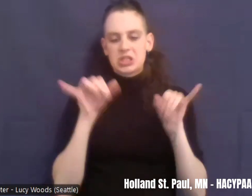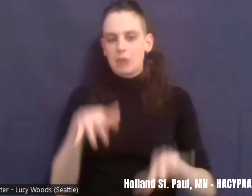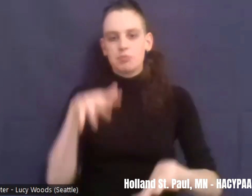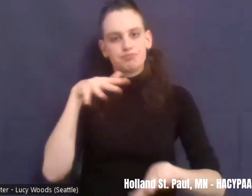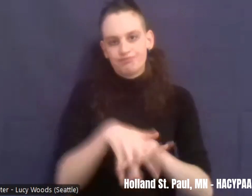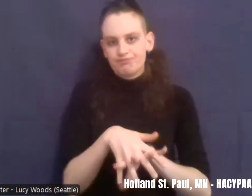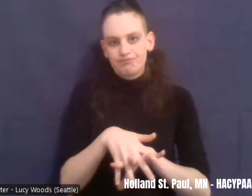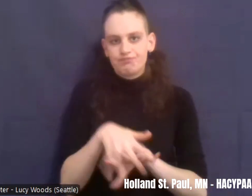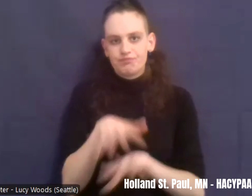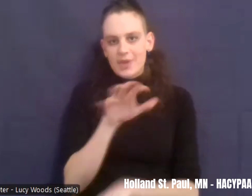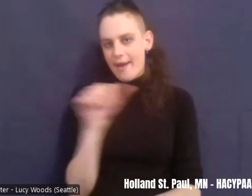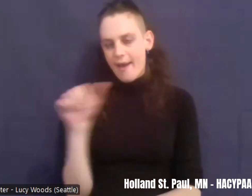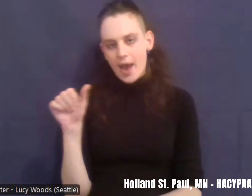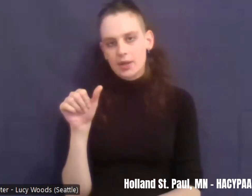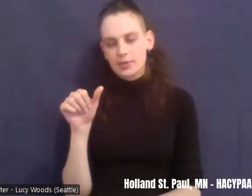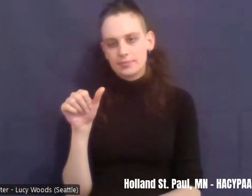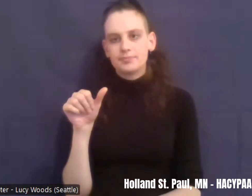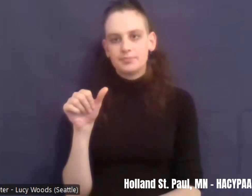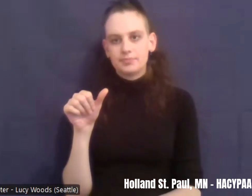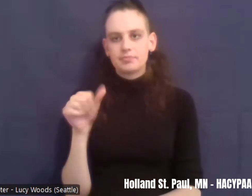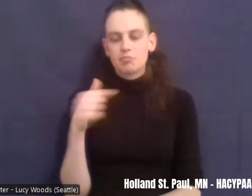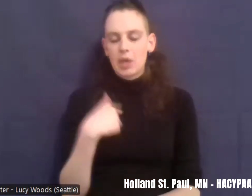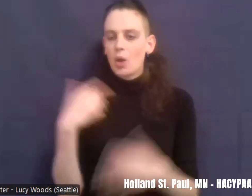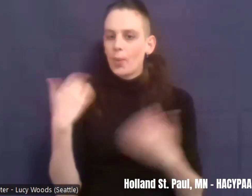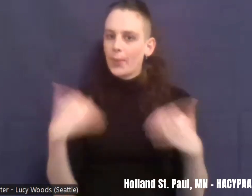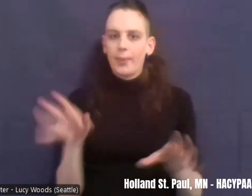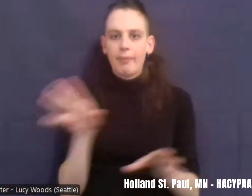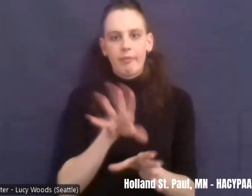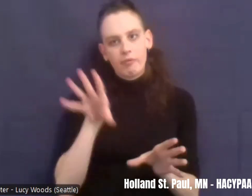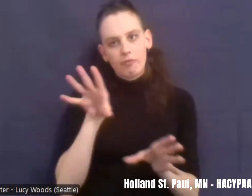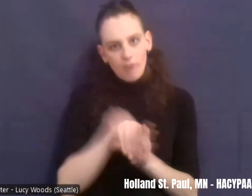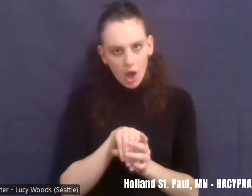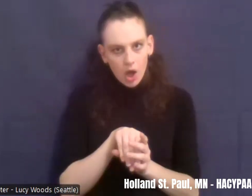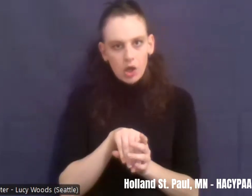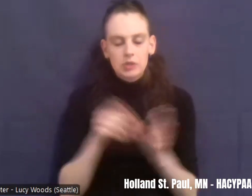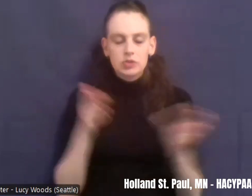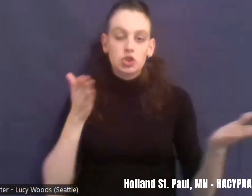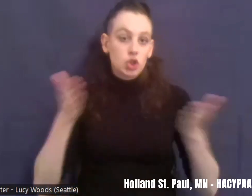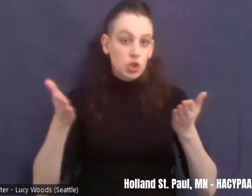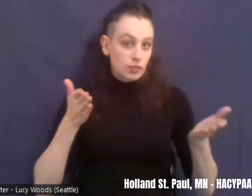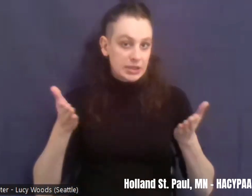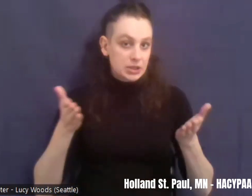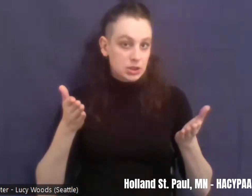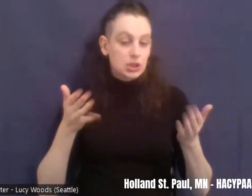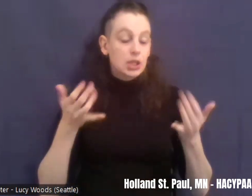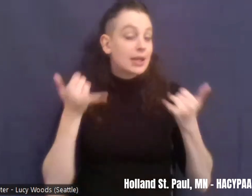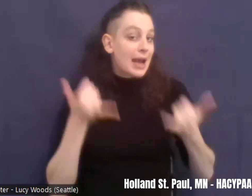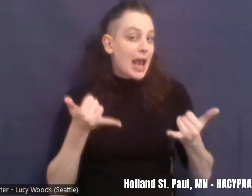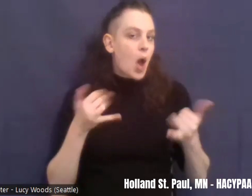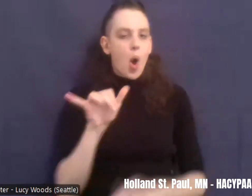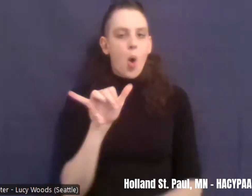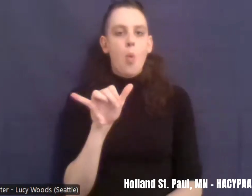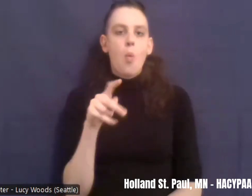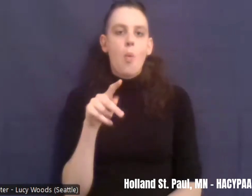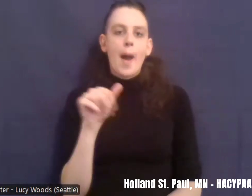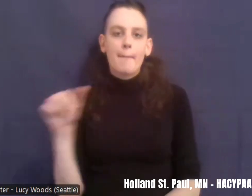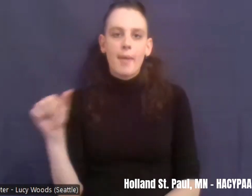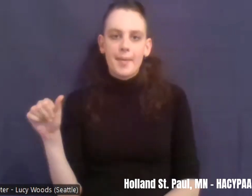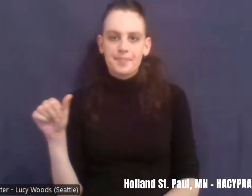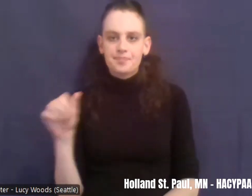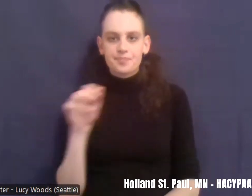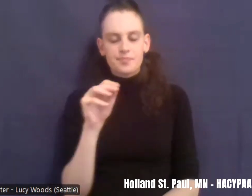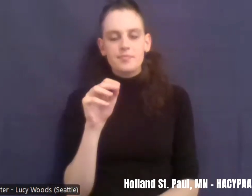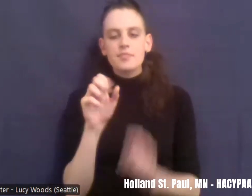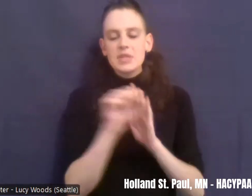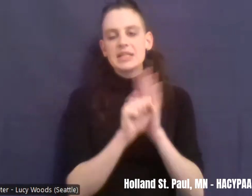that means to me is like I'm very involved in like my current like service structure is like HACYPAA. Minnesota's like really on fire